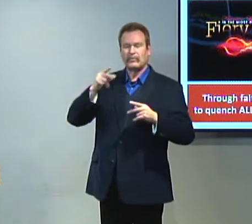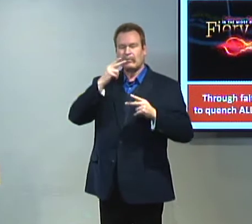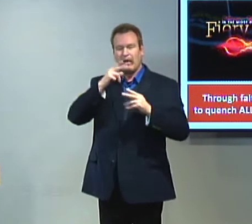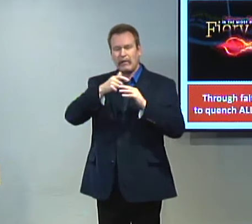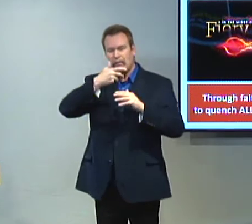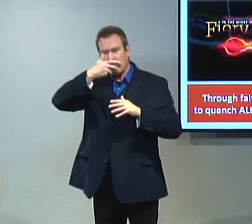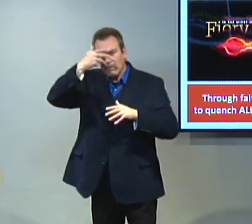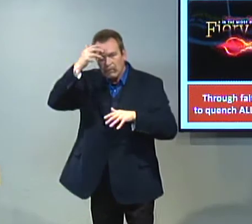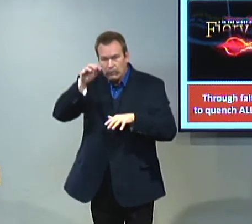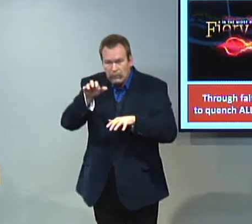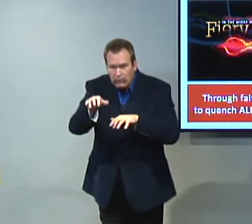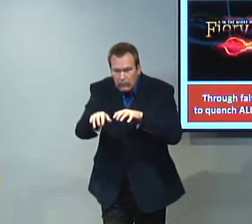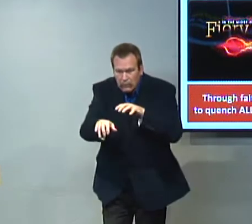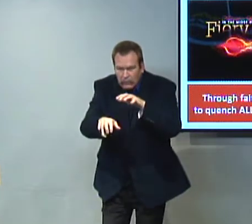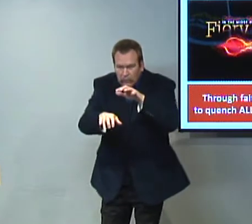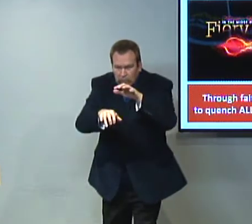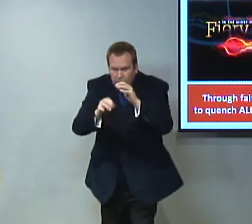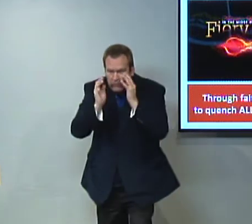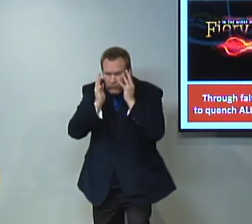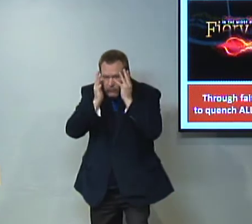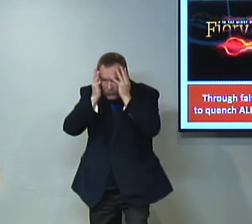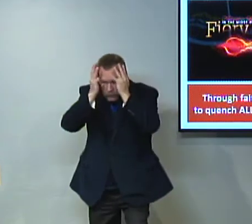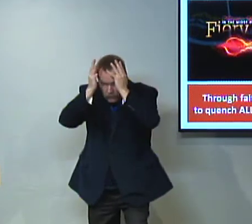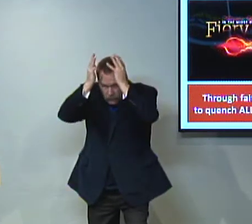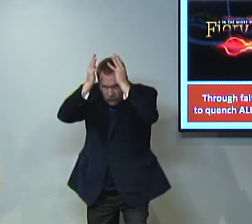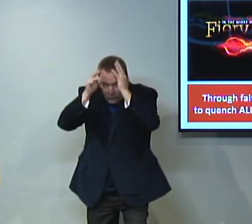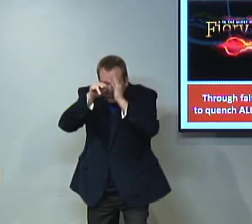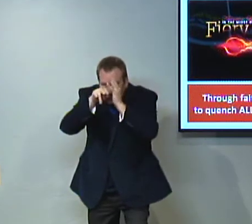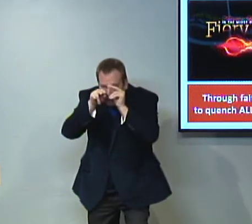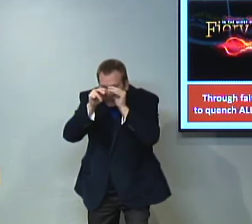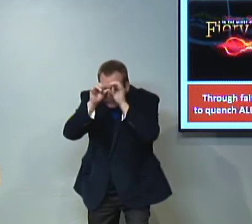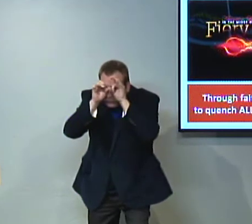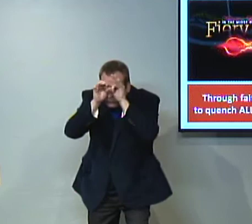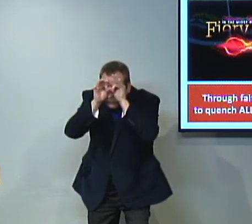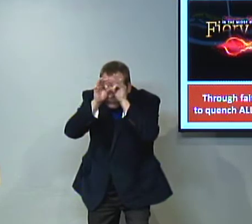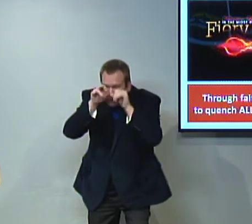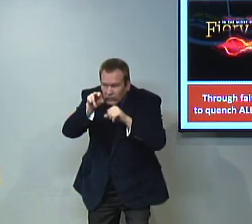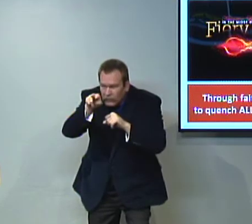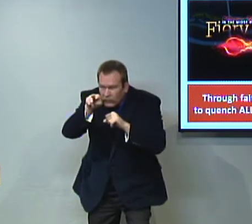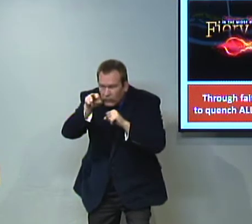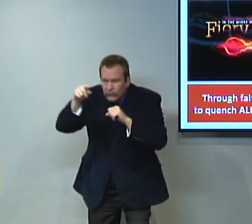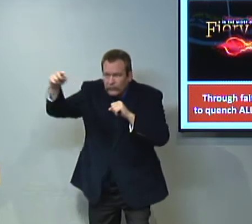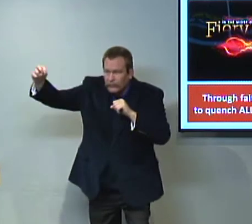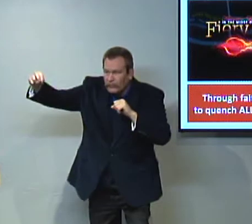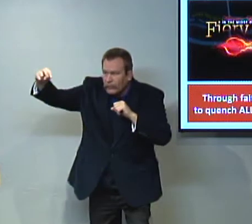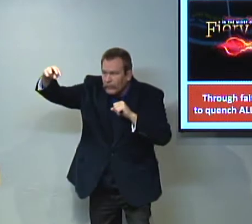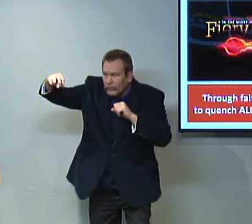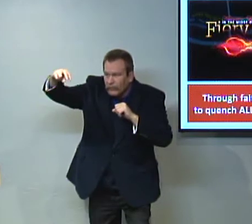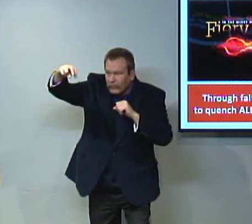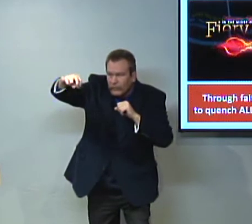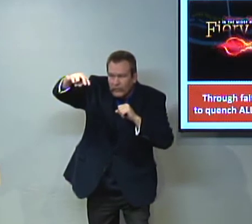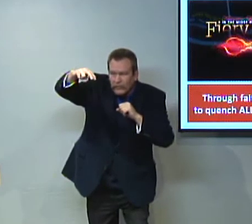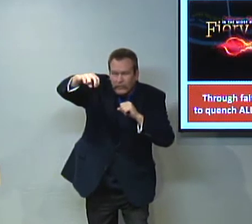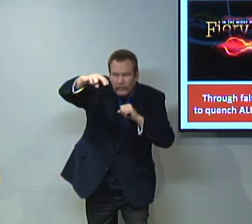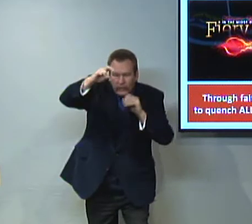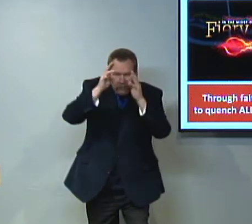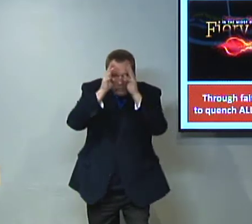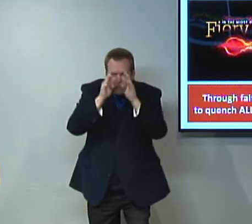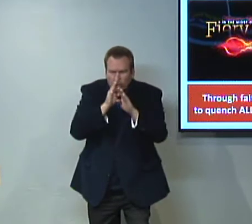You know, sometimes you see these animals when you're watching the Animal Planet, and you see how they are stalking their prey, and you see